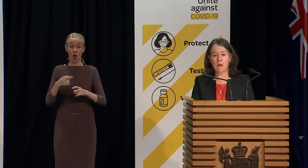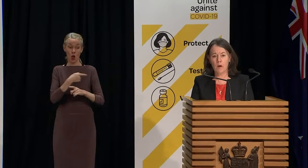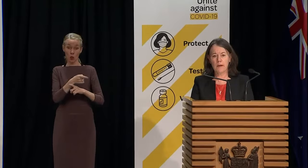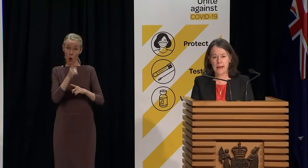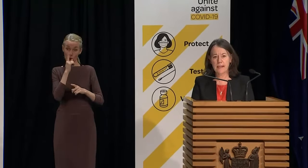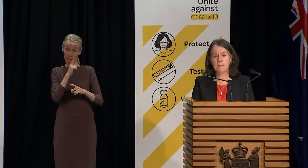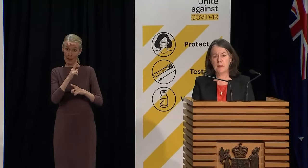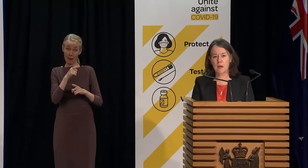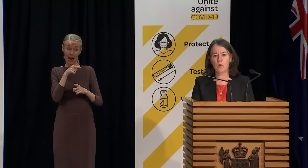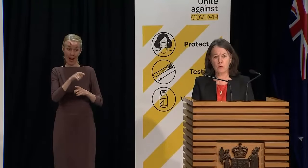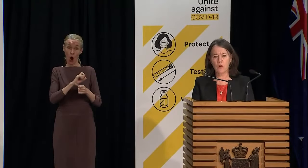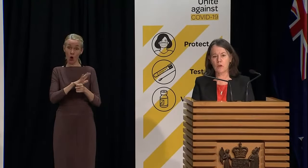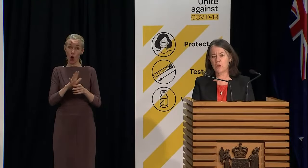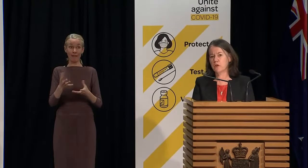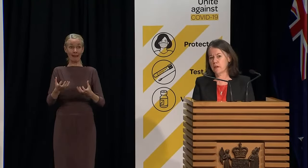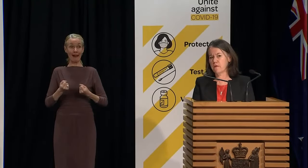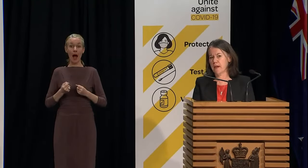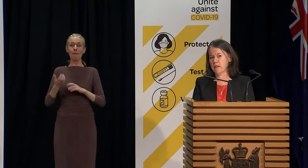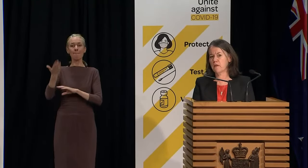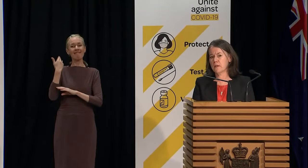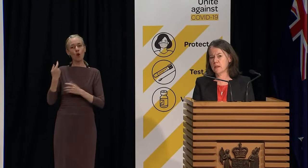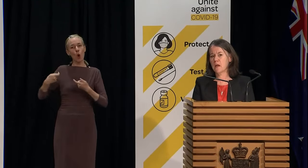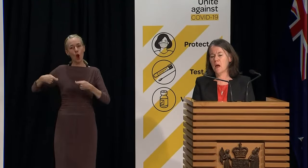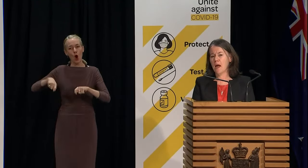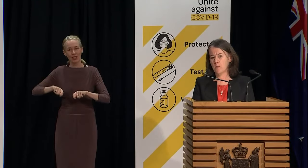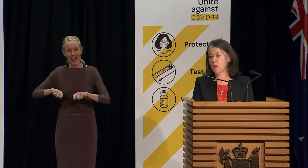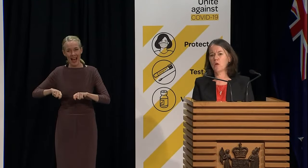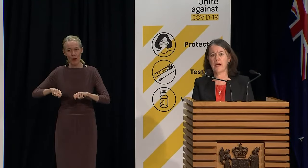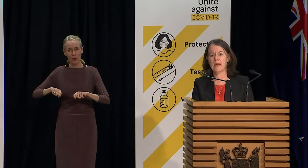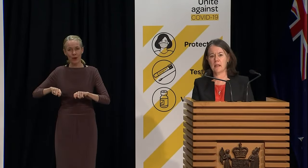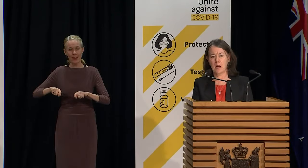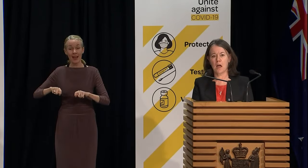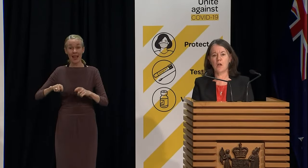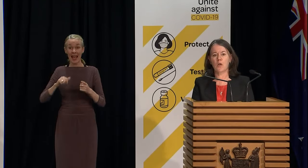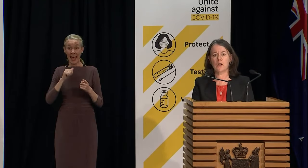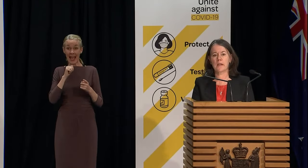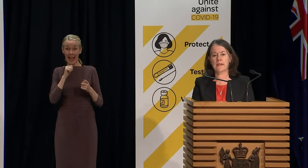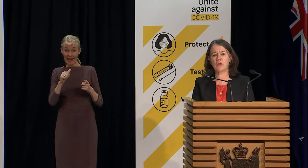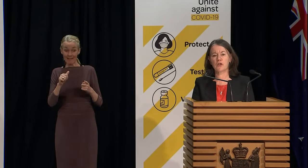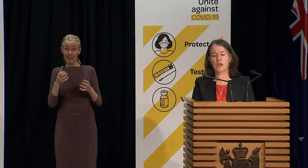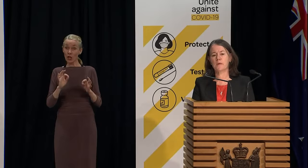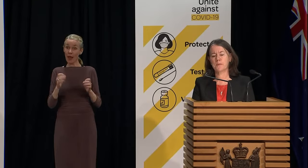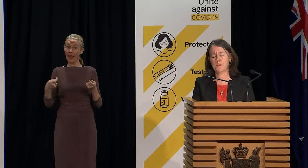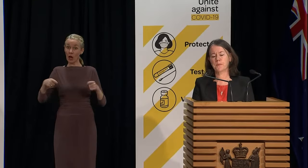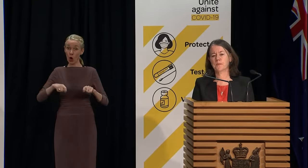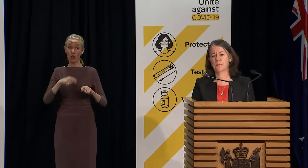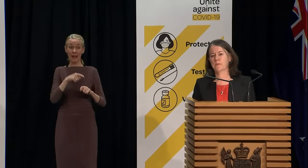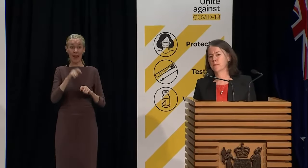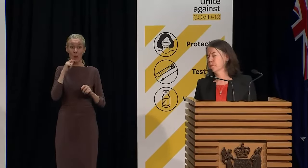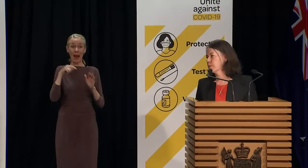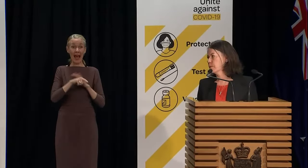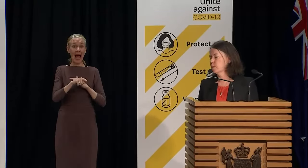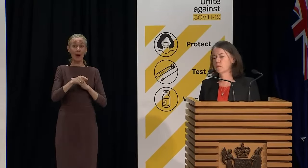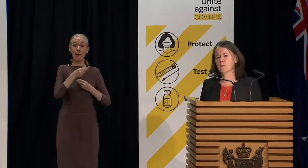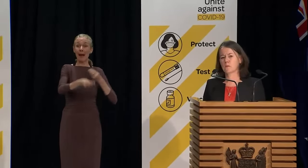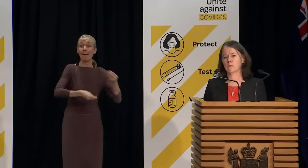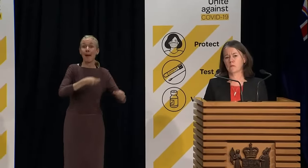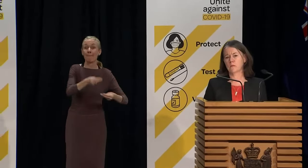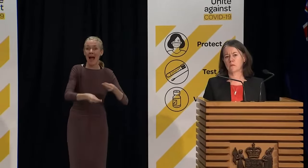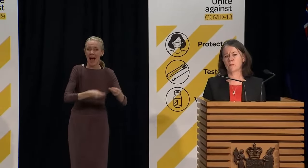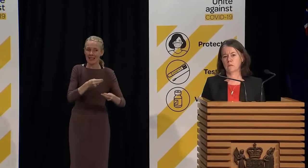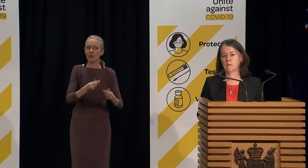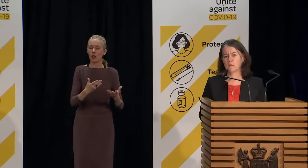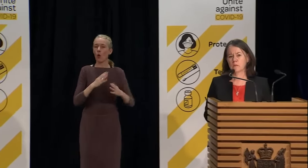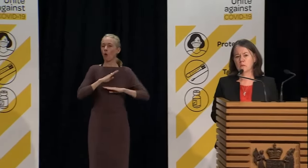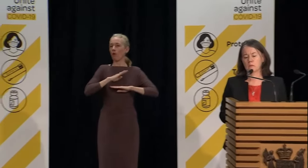aware that they were a case, but they would have gone on to infect others had we not had a lockdown as a control. Yeah, so definitely